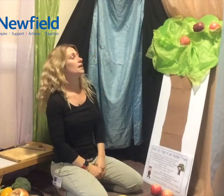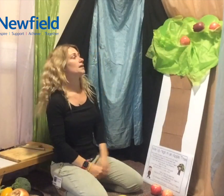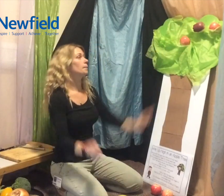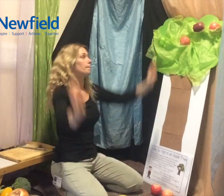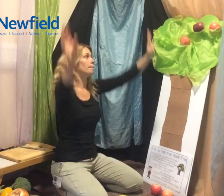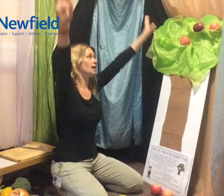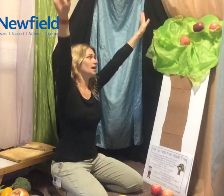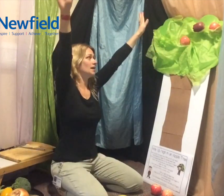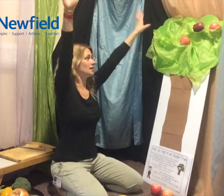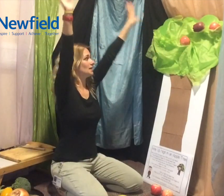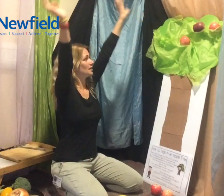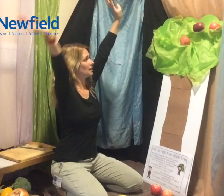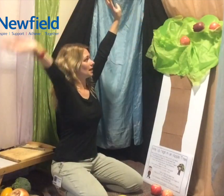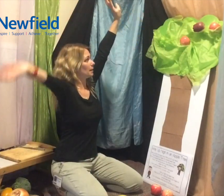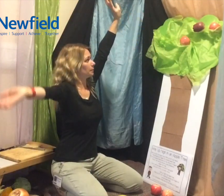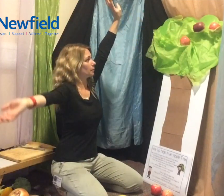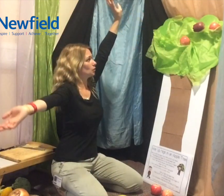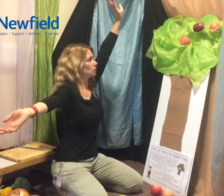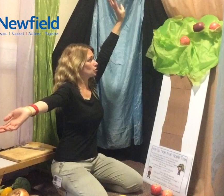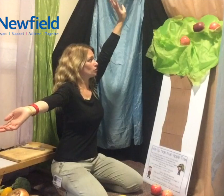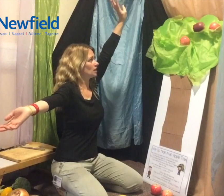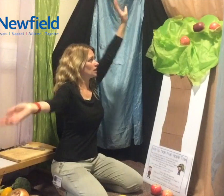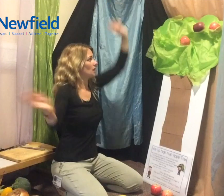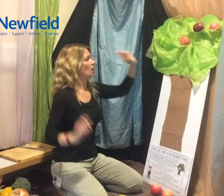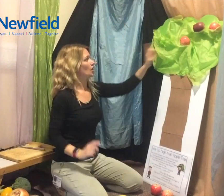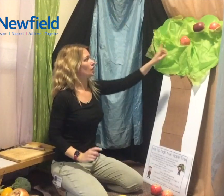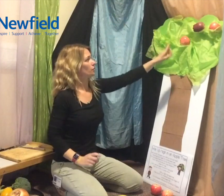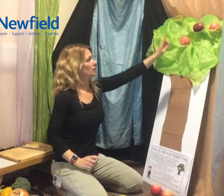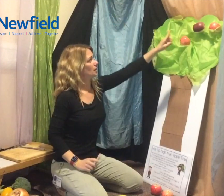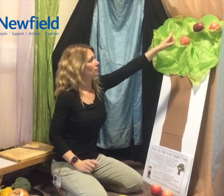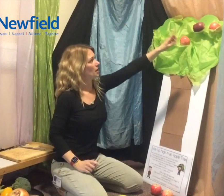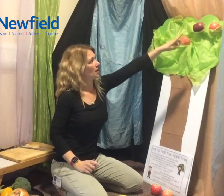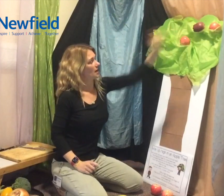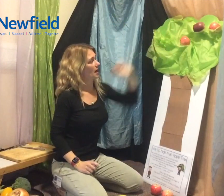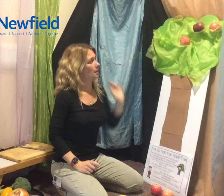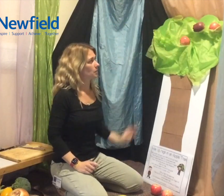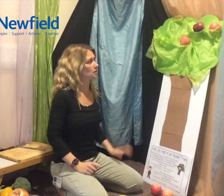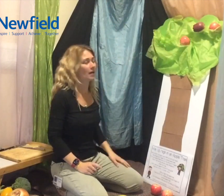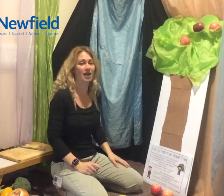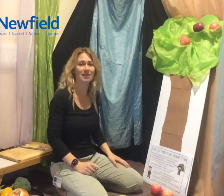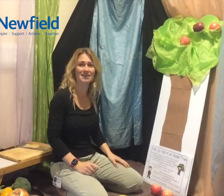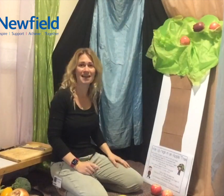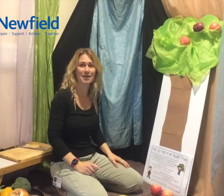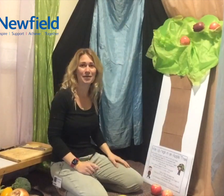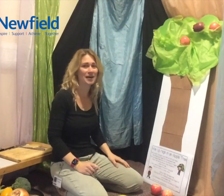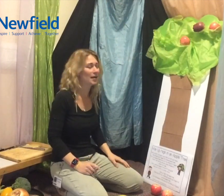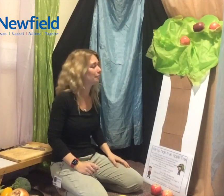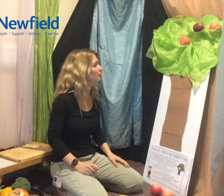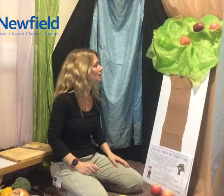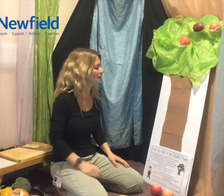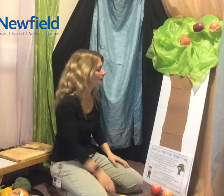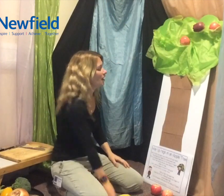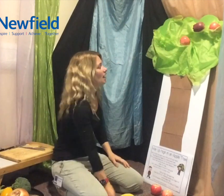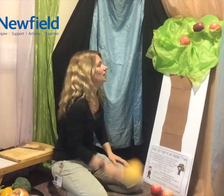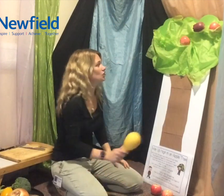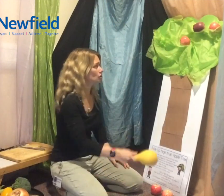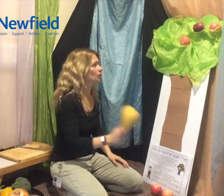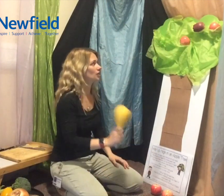Way up high in that apple tree, 3 red apples smiled down at me. I shook